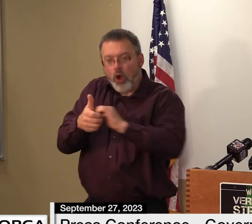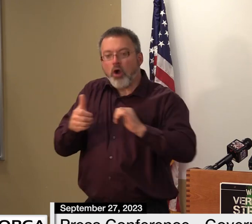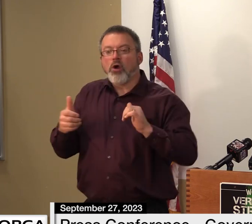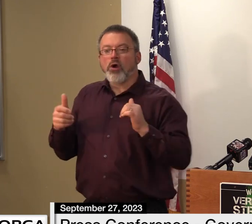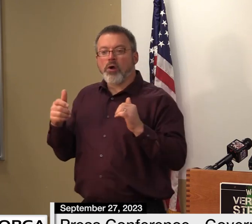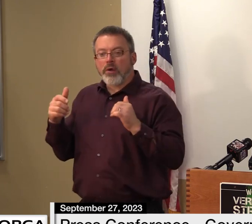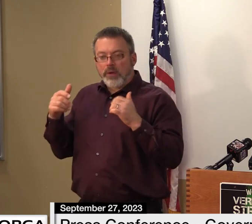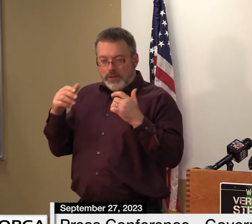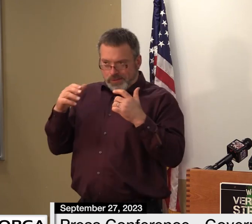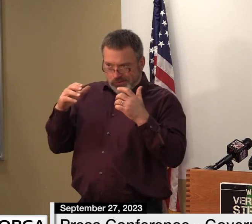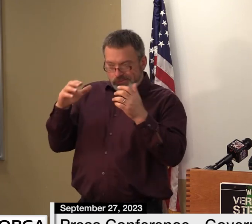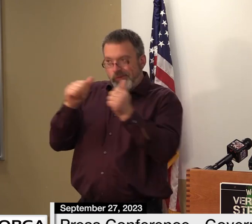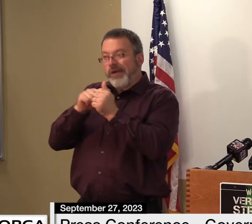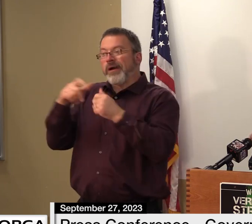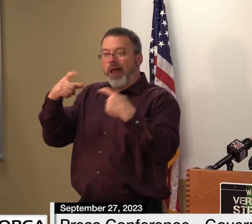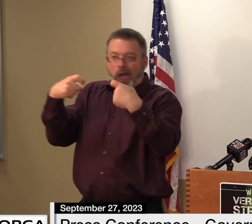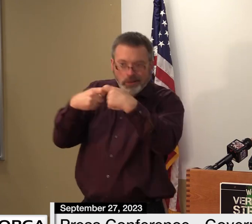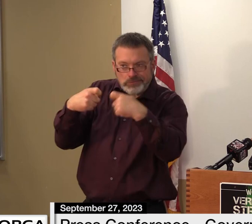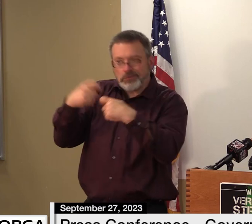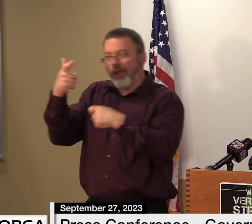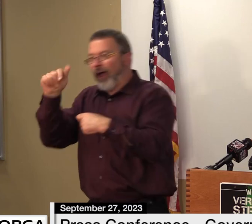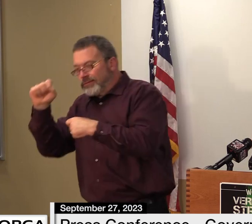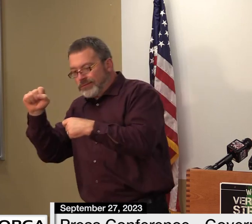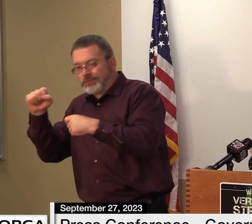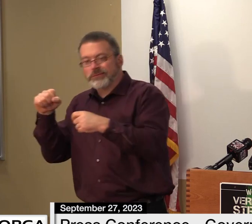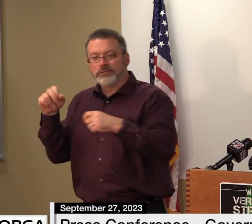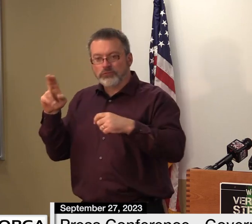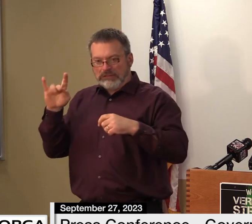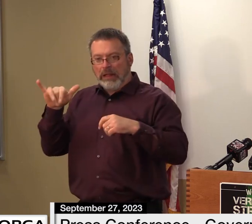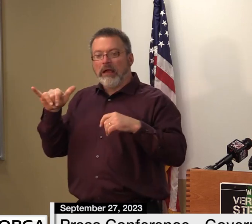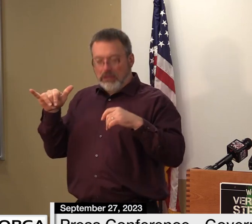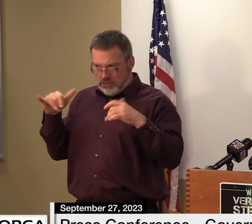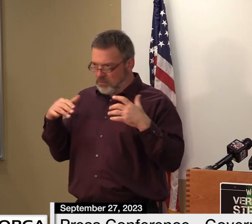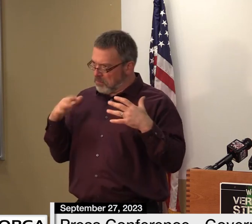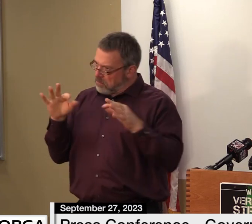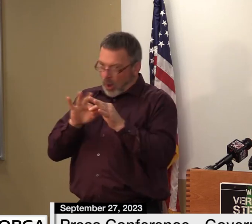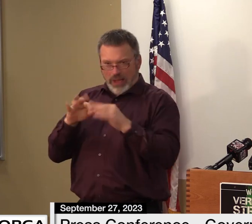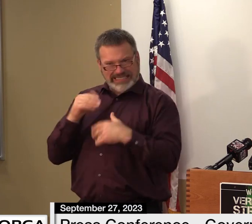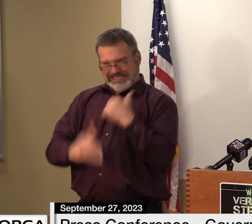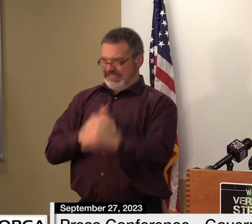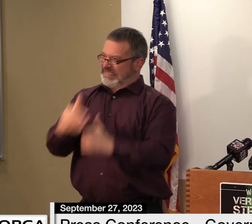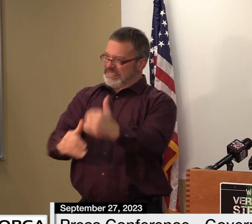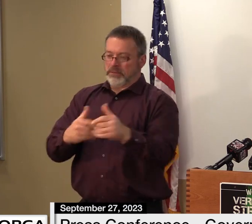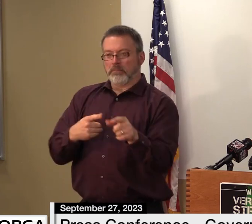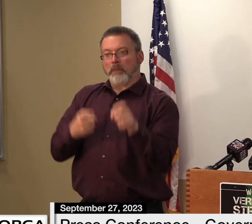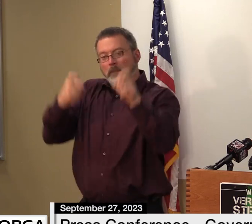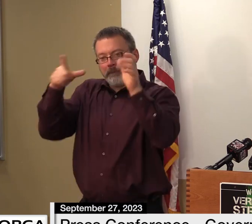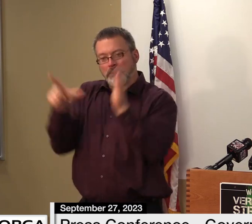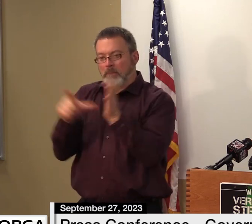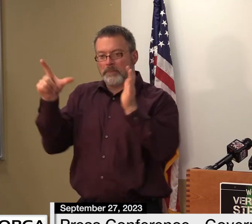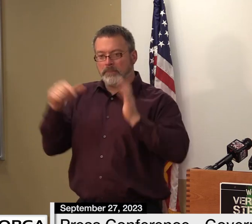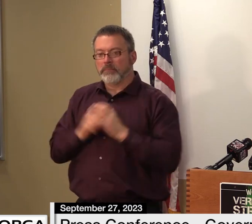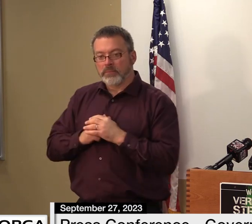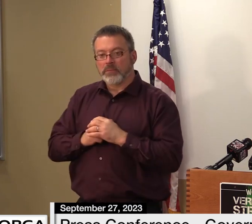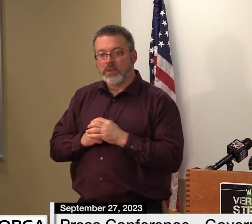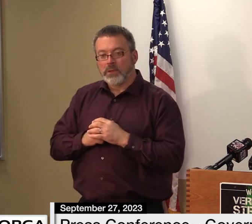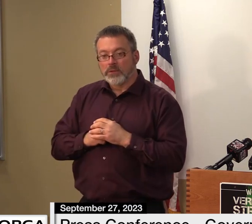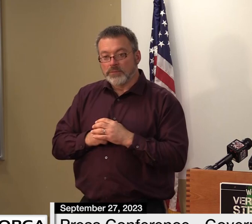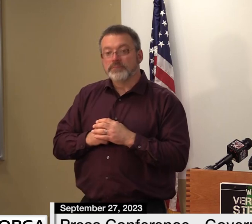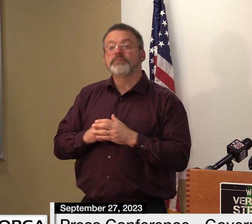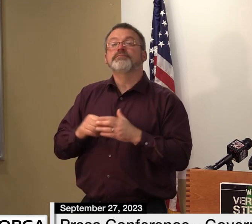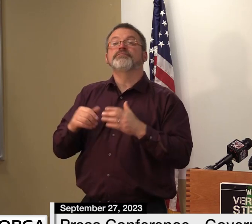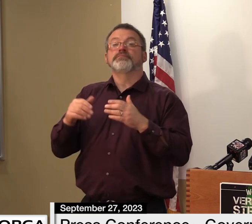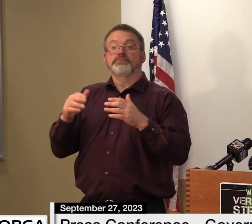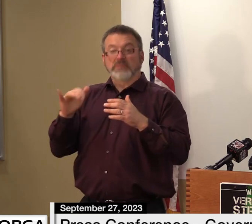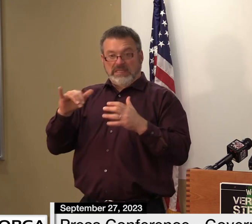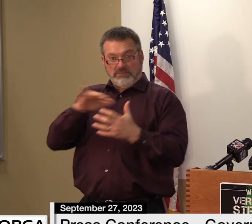the distribution utilities, to get those monies out the door as quickly as possible. And all of that is on top of the existing